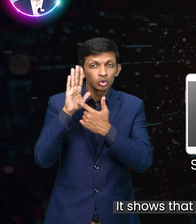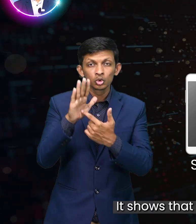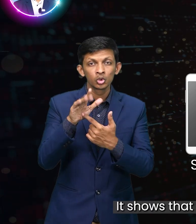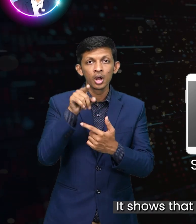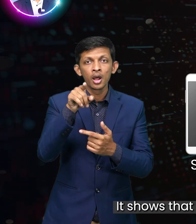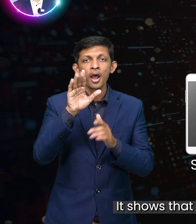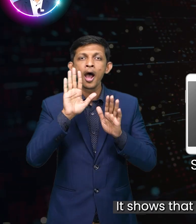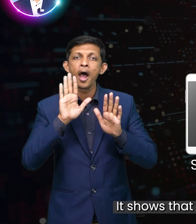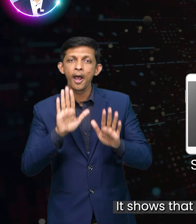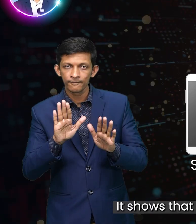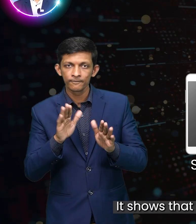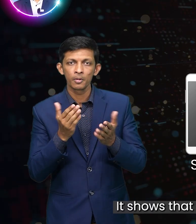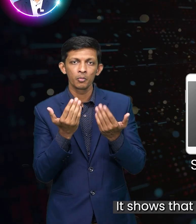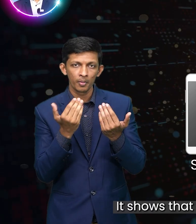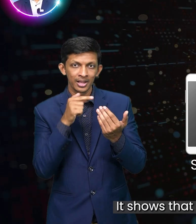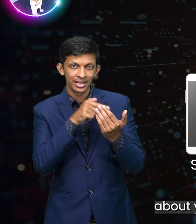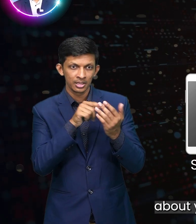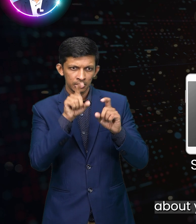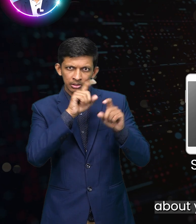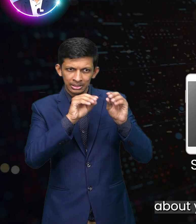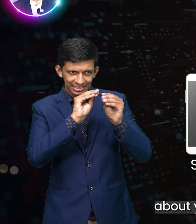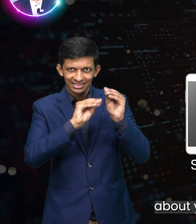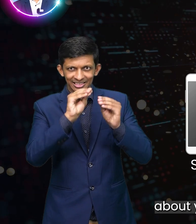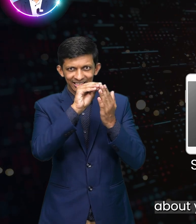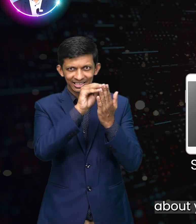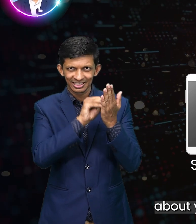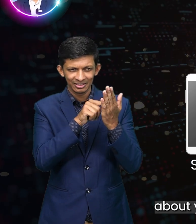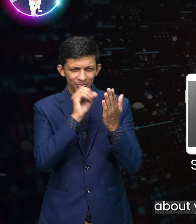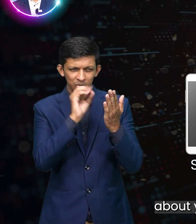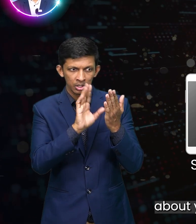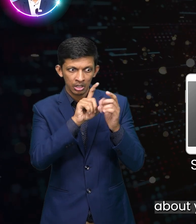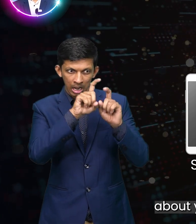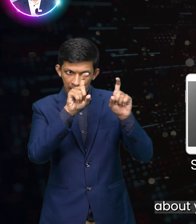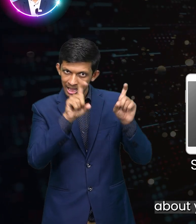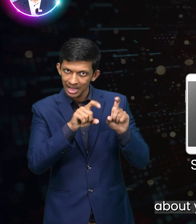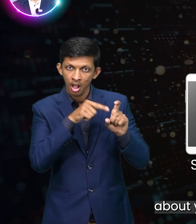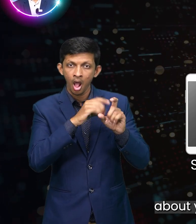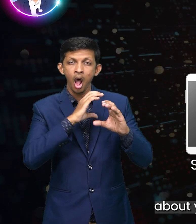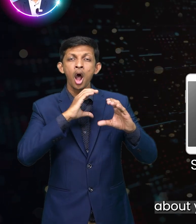It shows that you're attentive and serious about your communication.